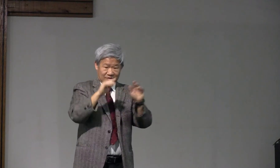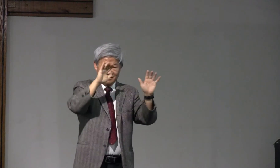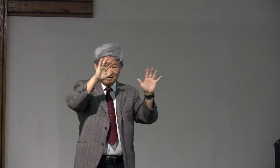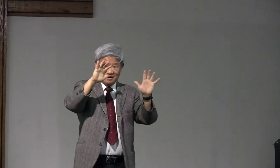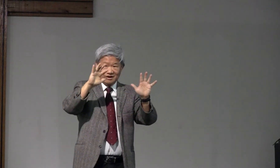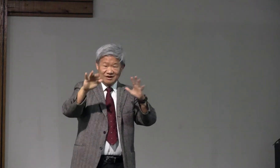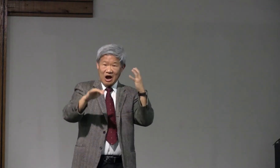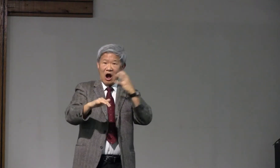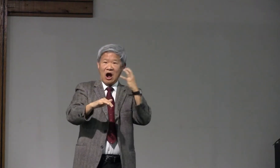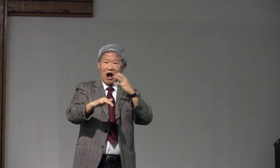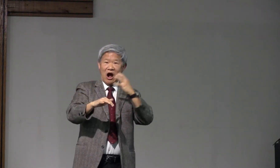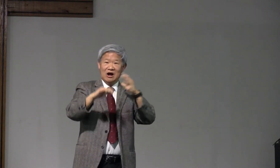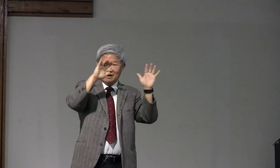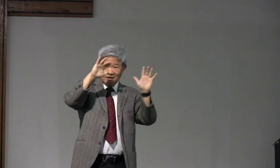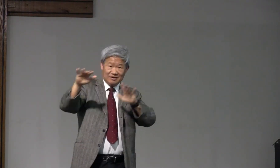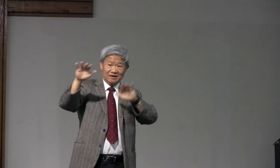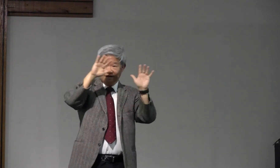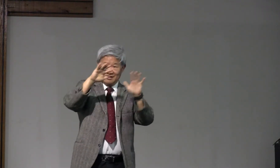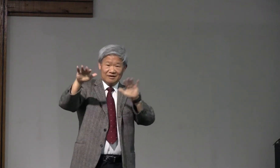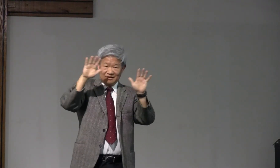Saturday morning when it was snowing,